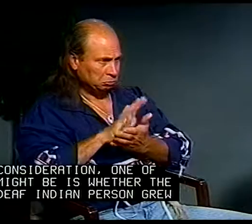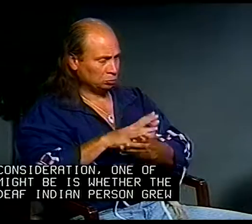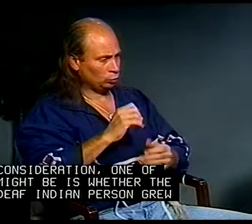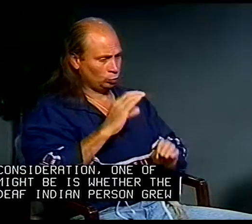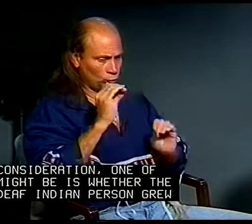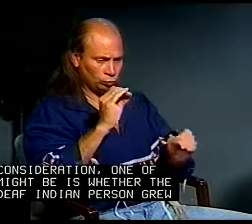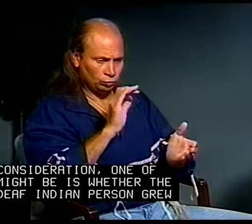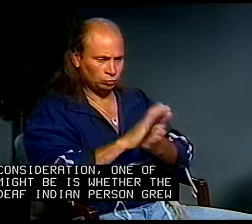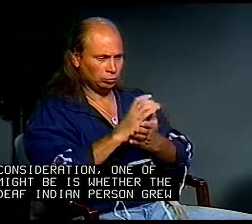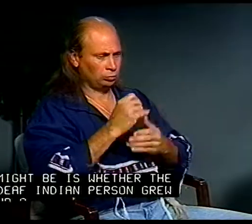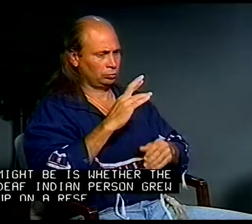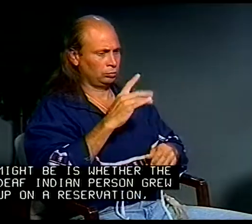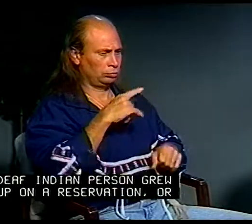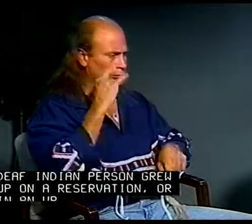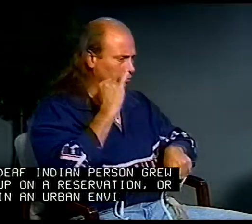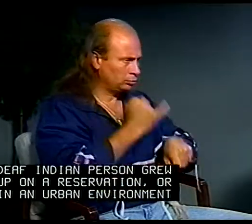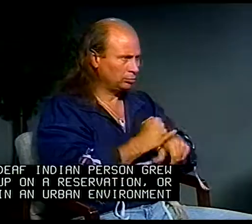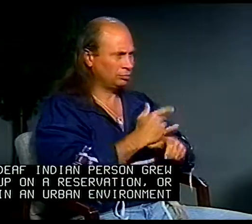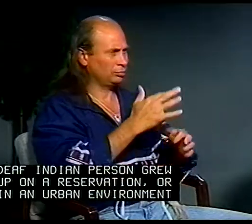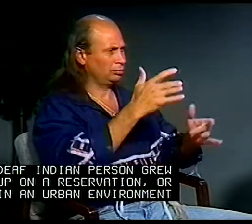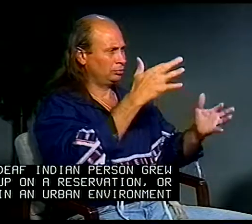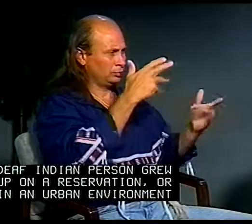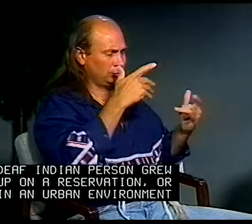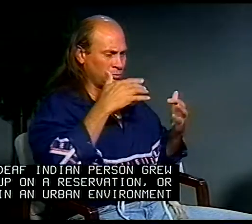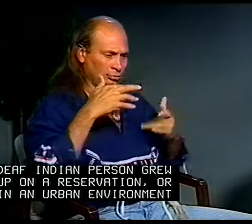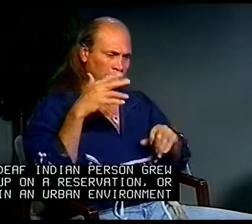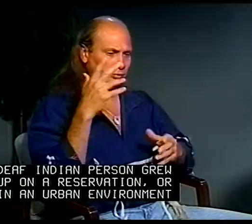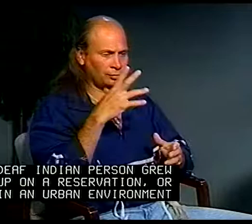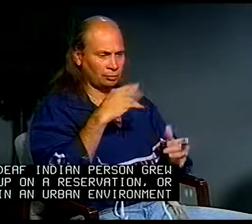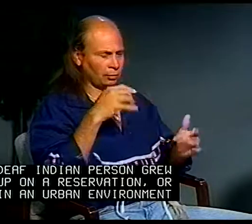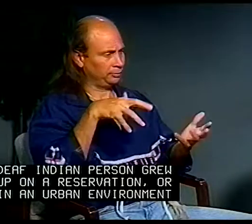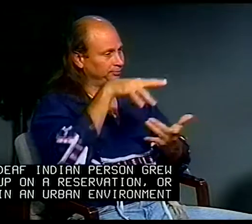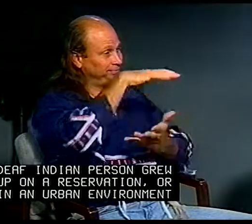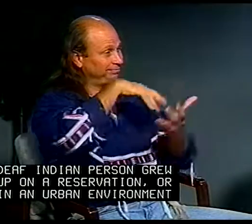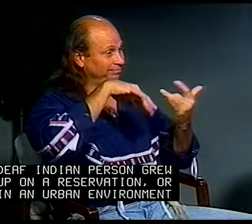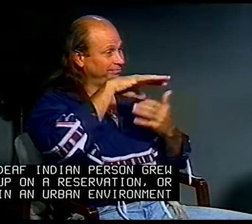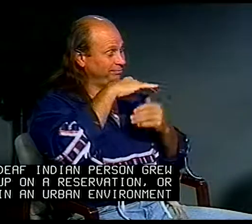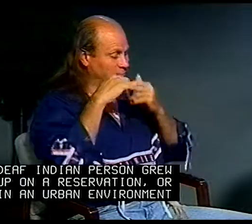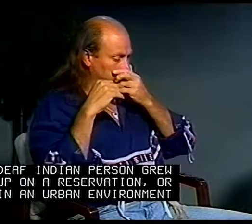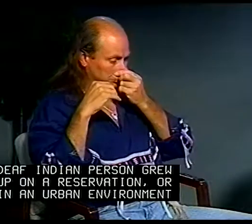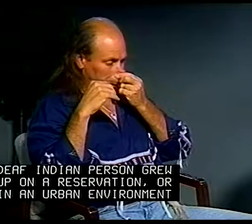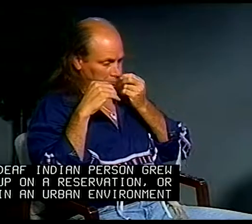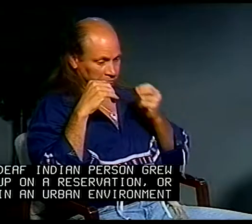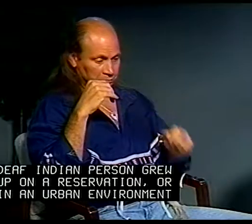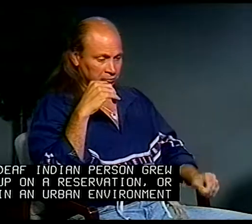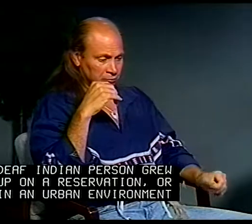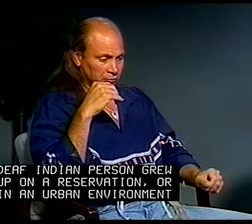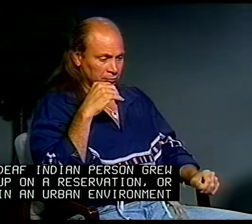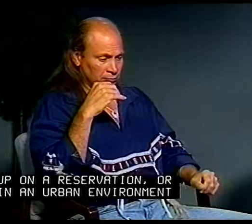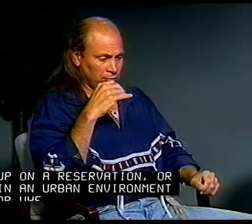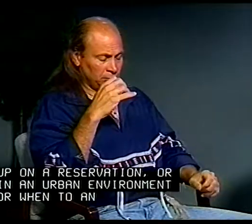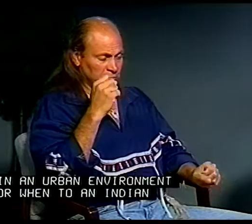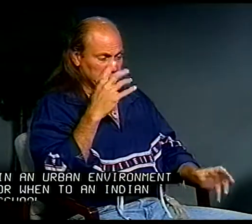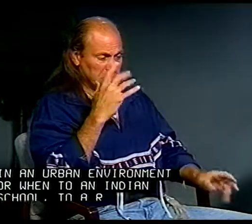One of them might be whether the deaf and Indian person grew up on a reservation or in an urban environment, went to an Indian